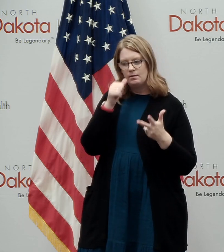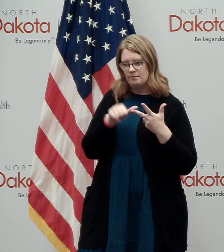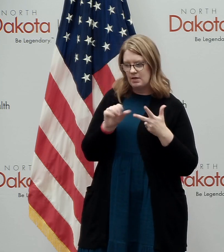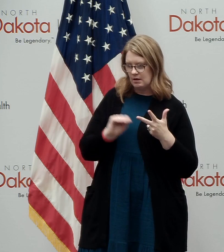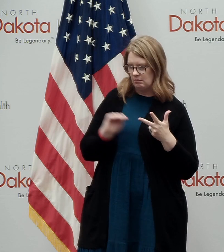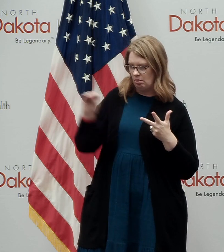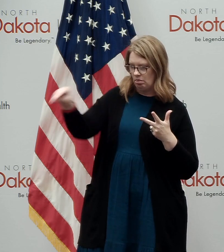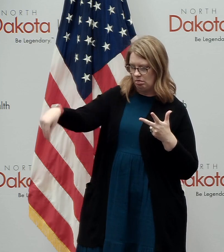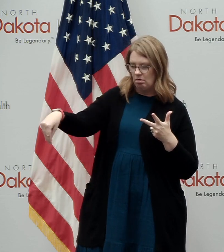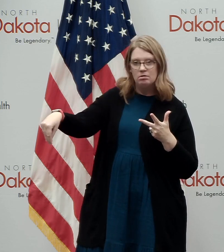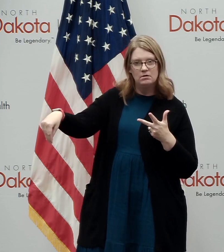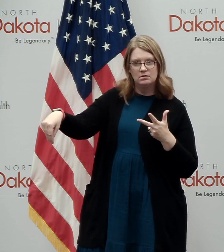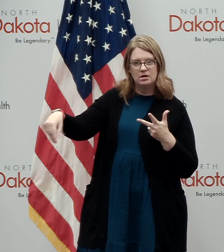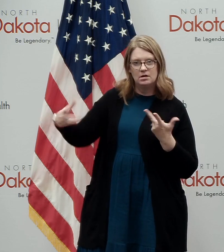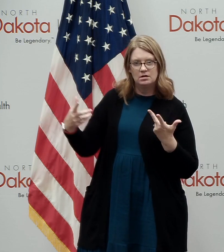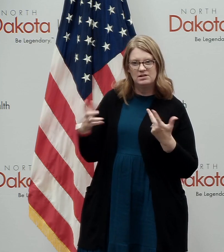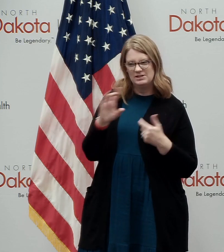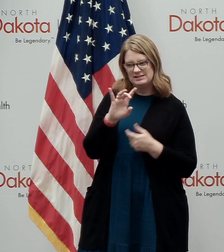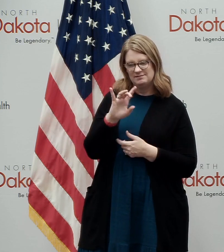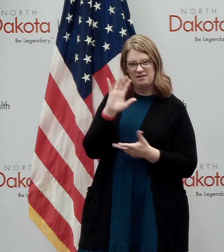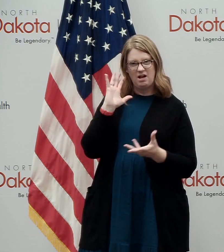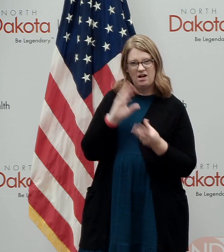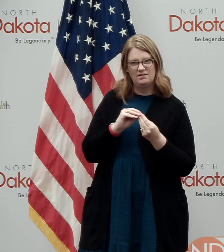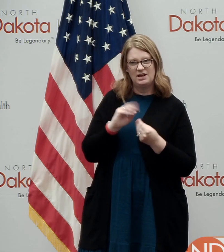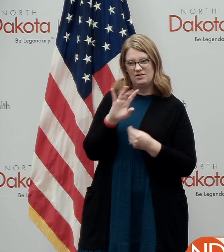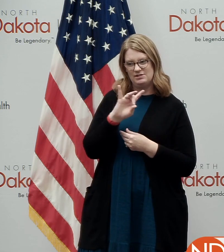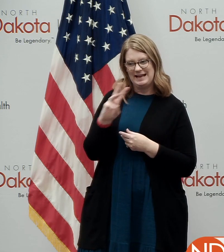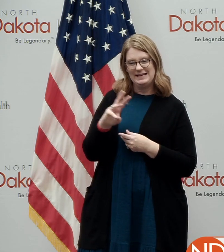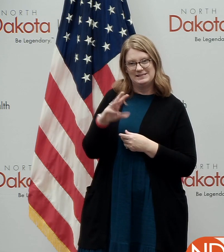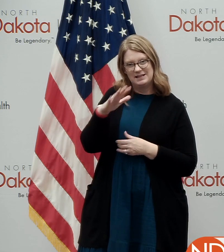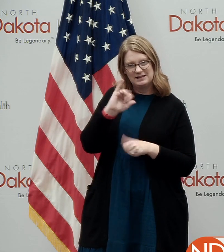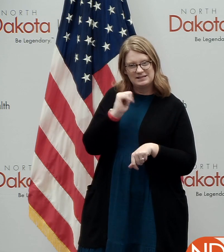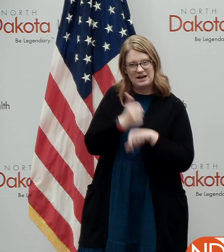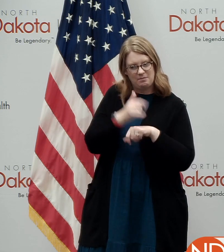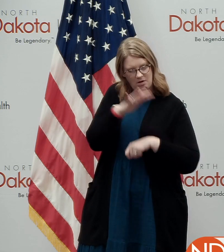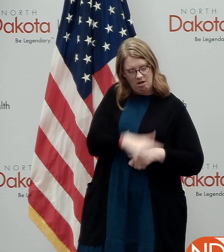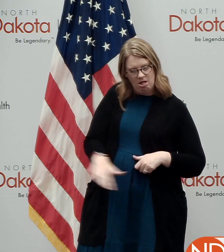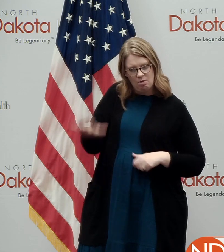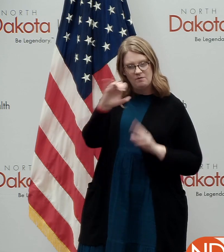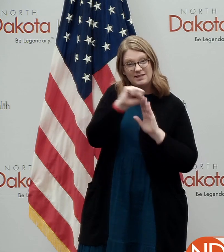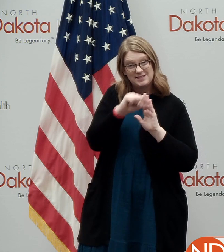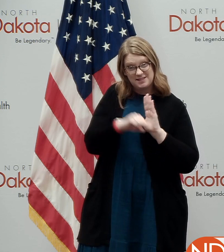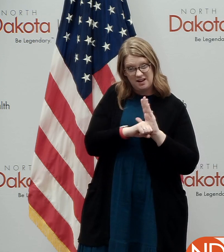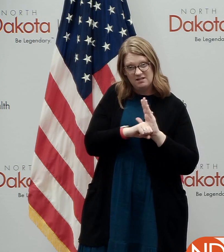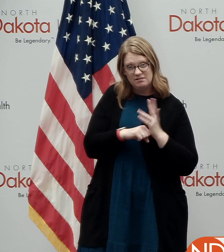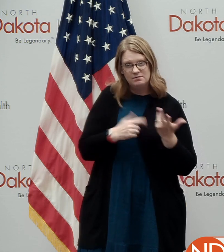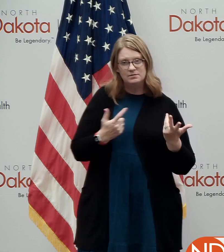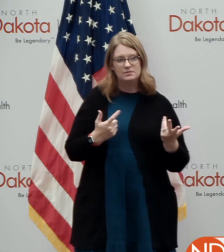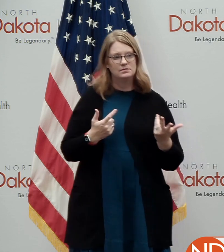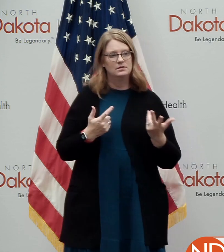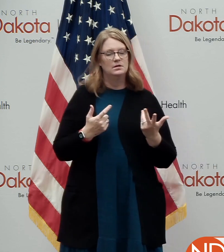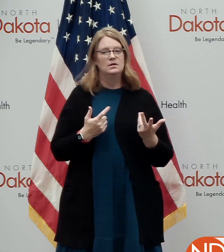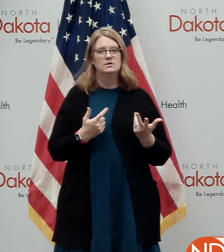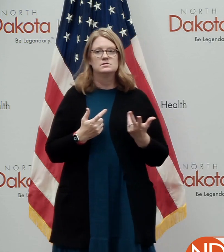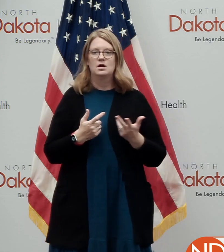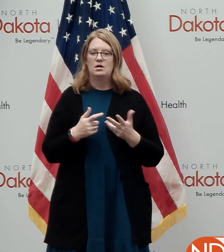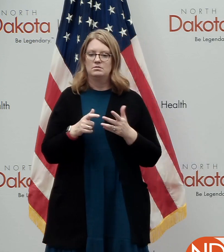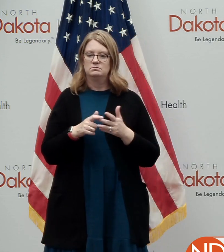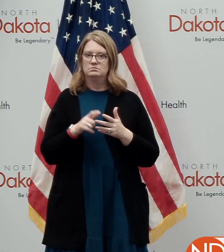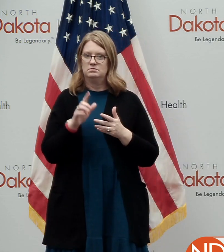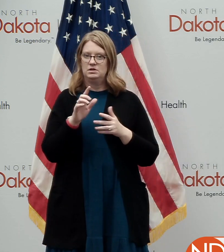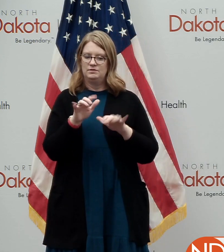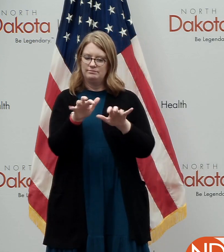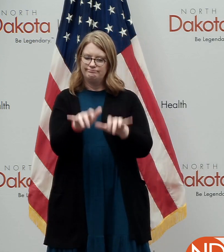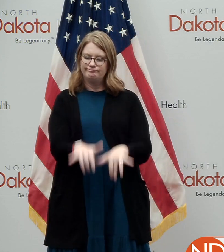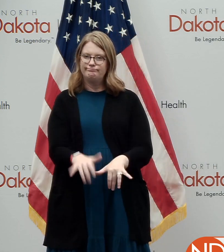86 of them that are stationed throughout the state, and so a voter tying into their residential address can find